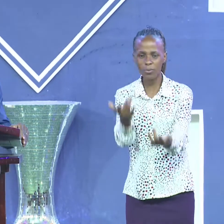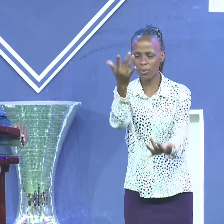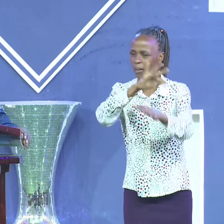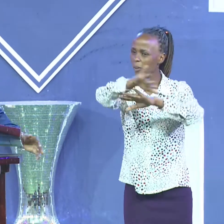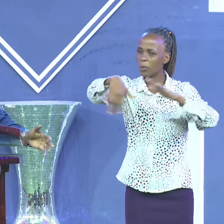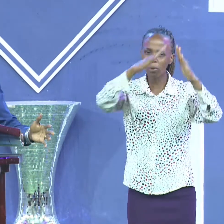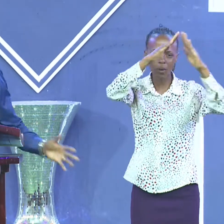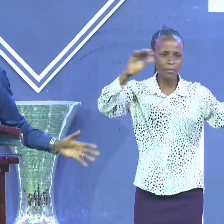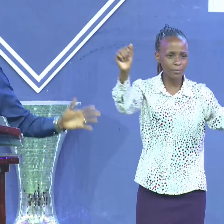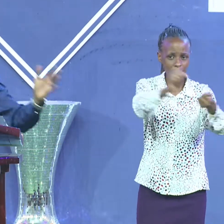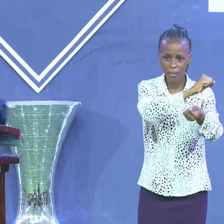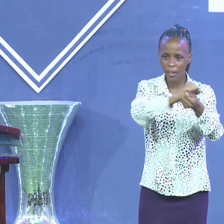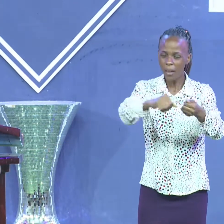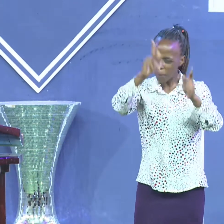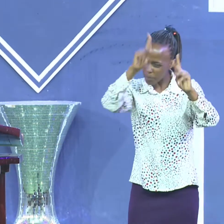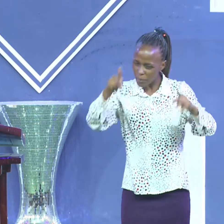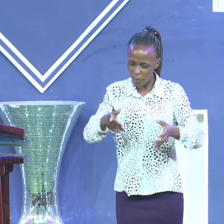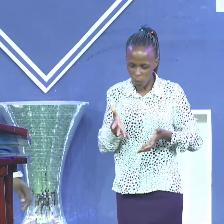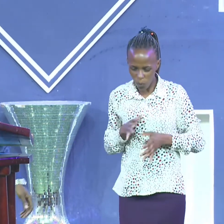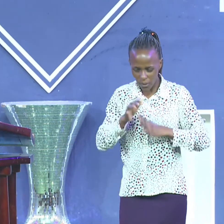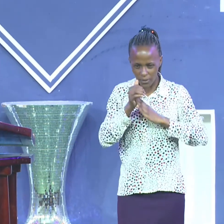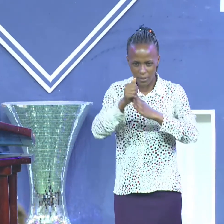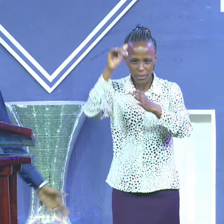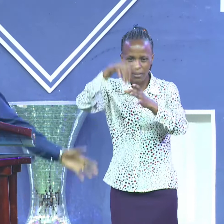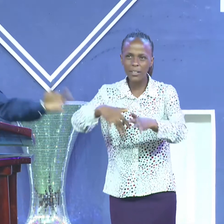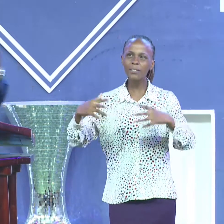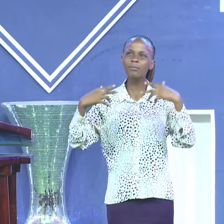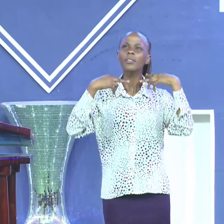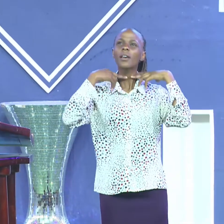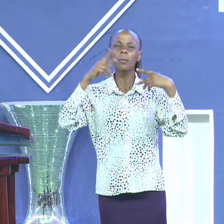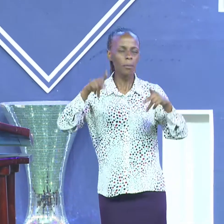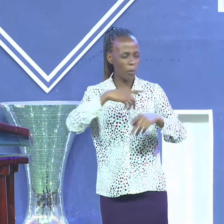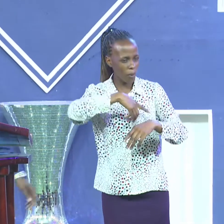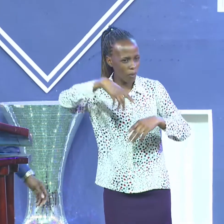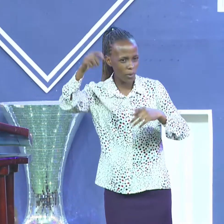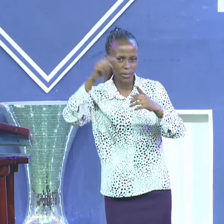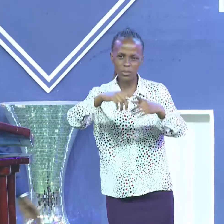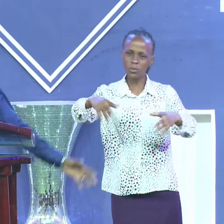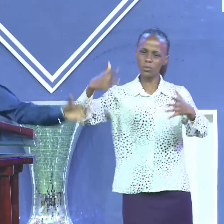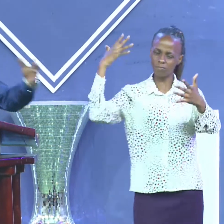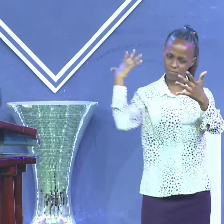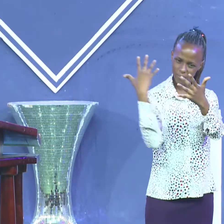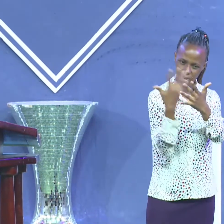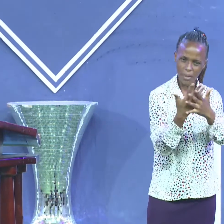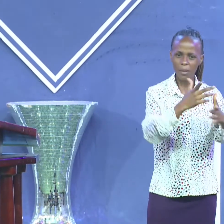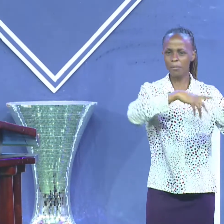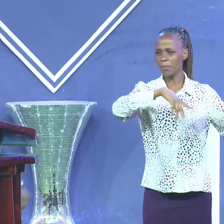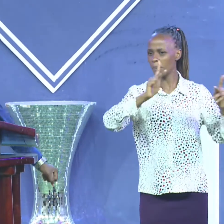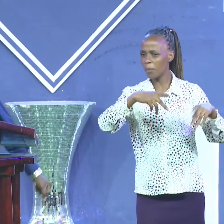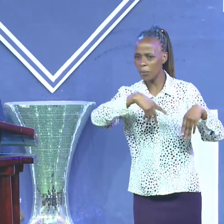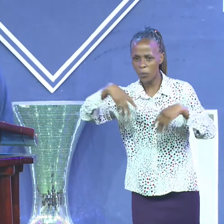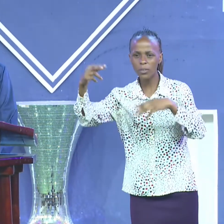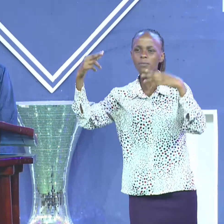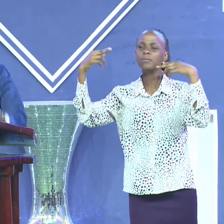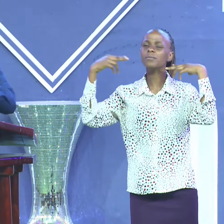houses were burned down. Now when they went to captivity, of those that went to captivity, those who went